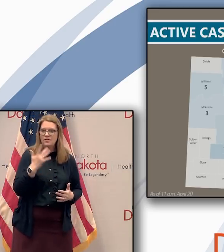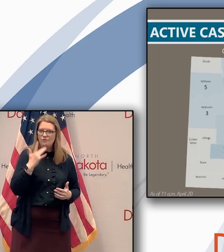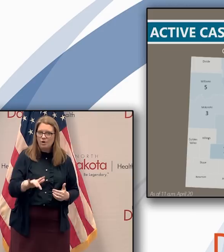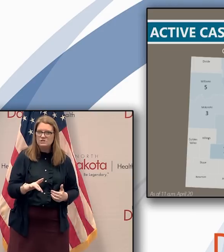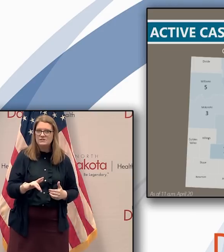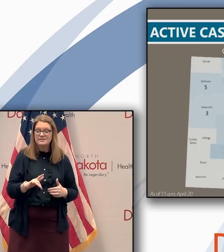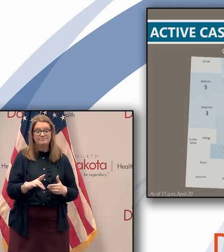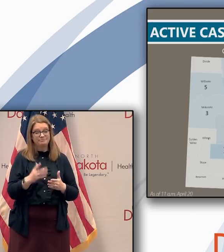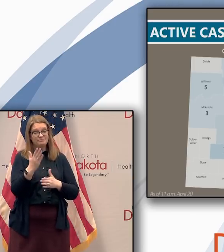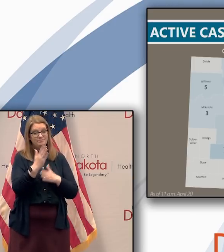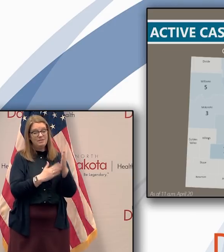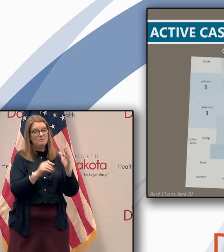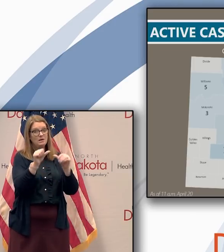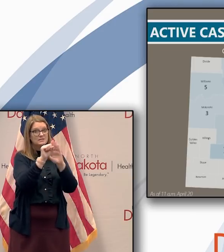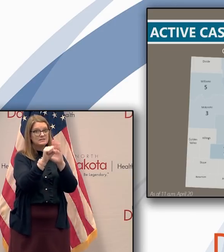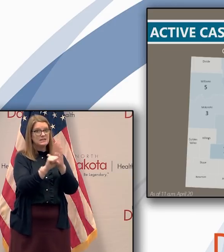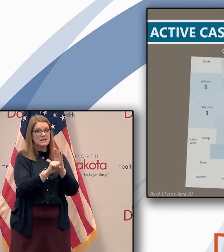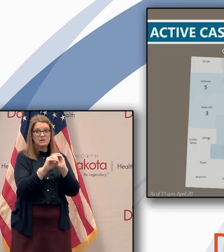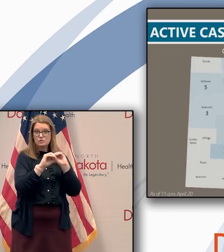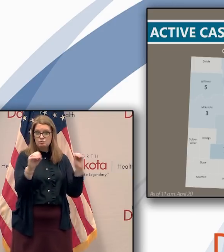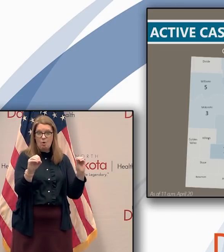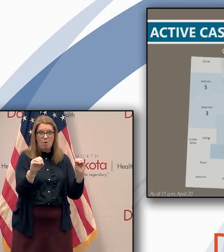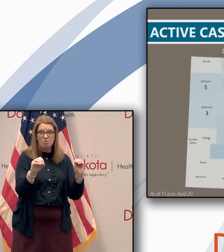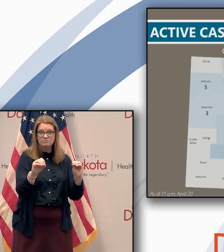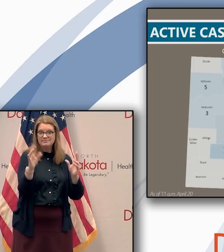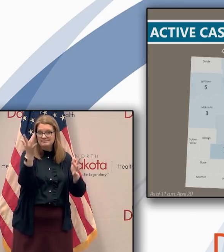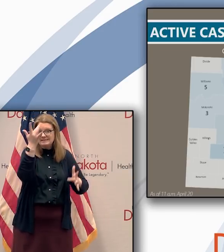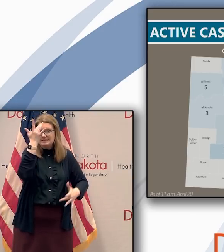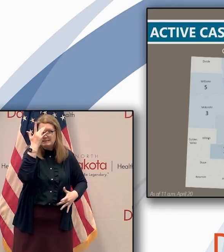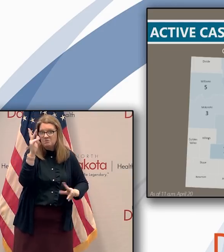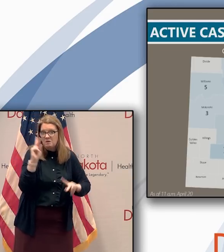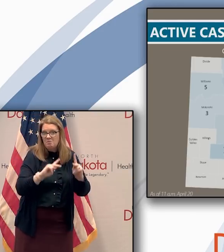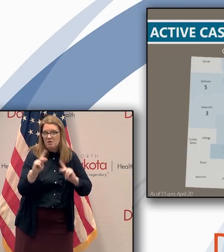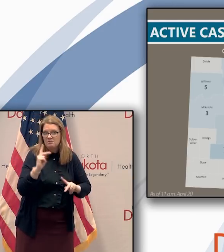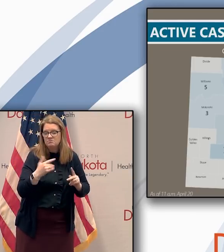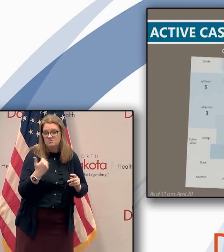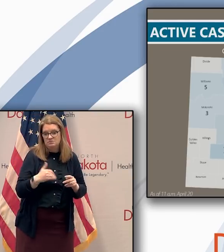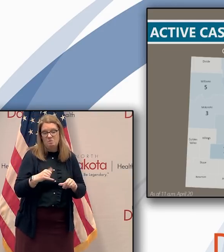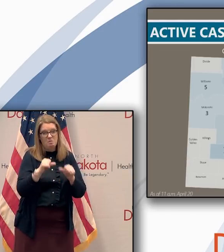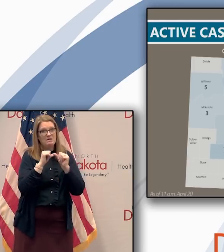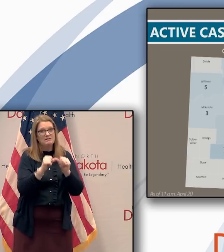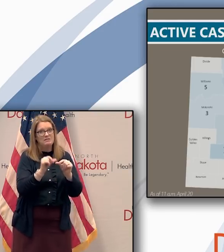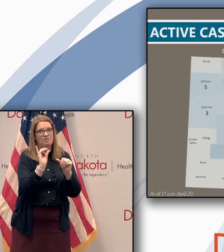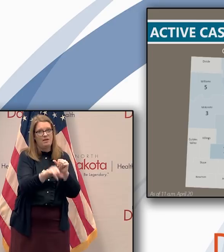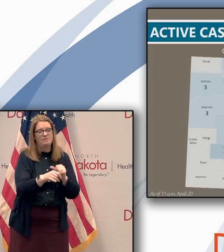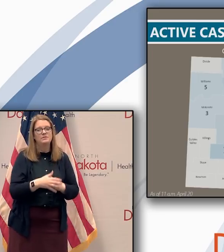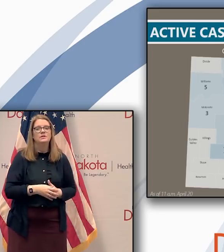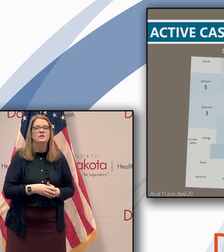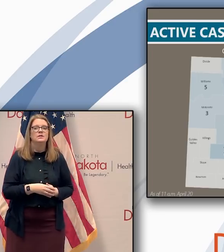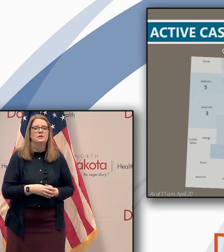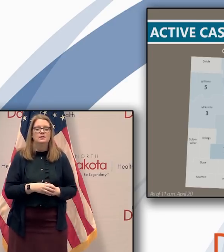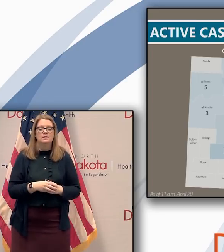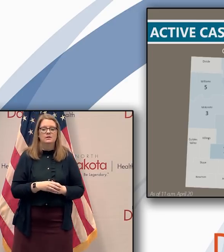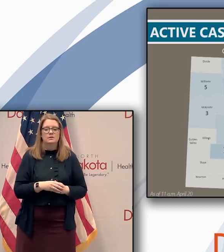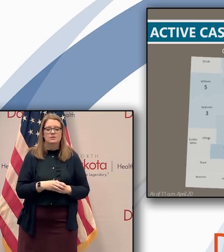have no active cases, and let's keep working to keep it that way.